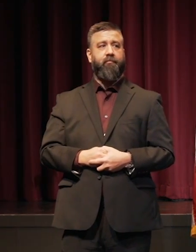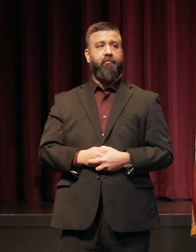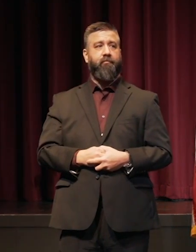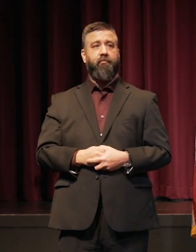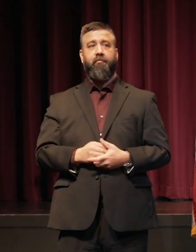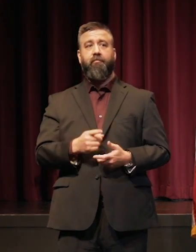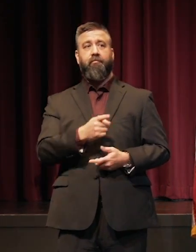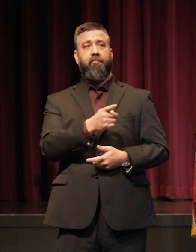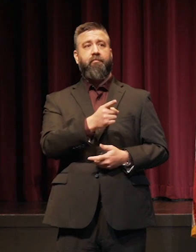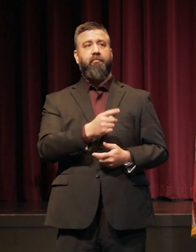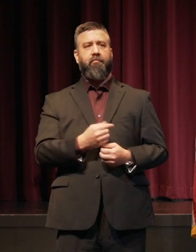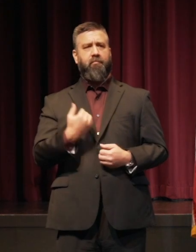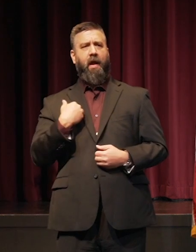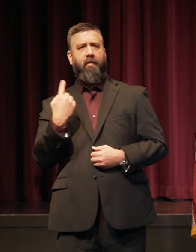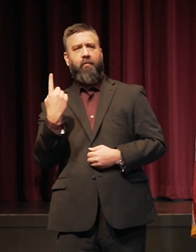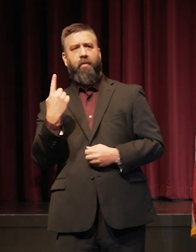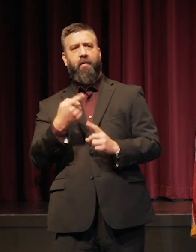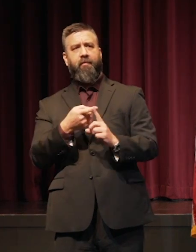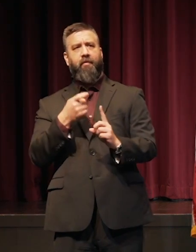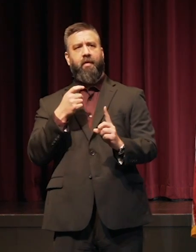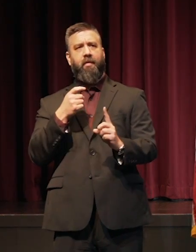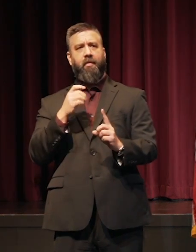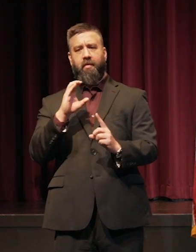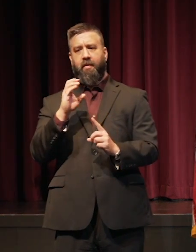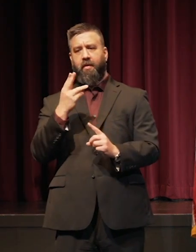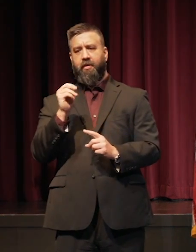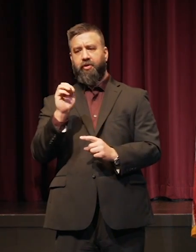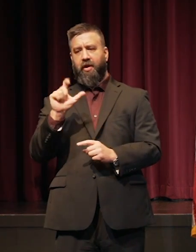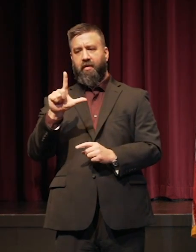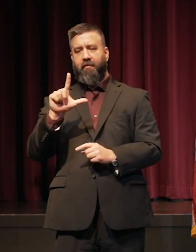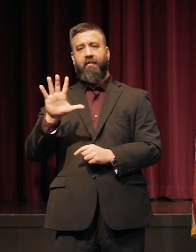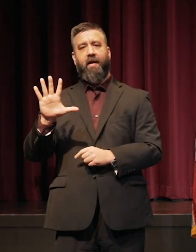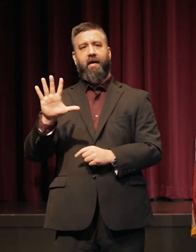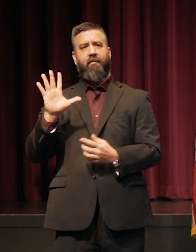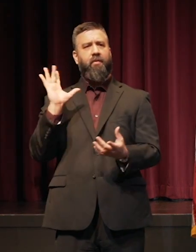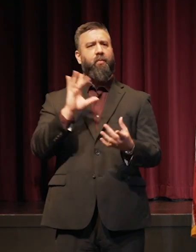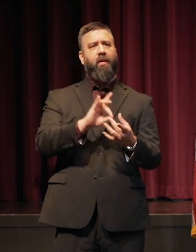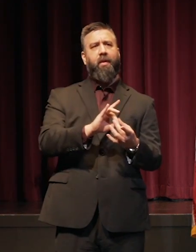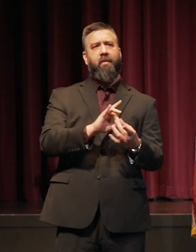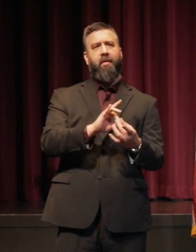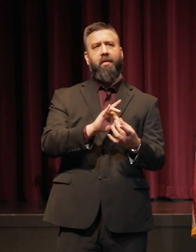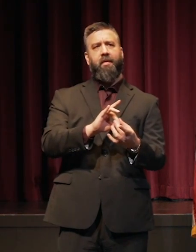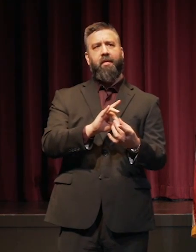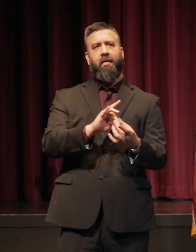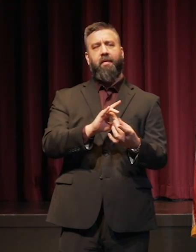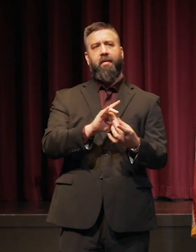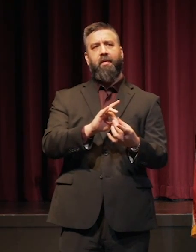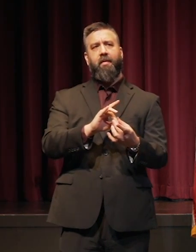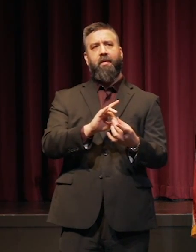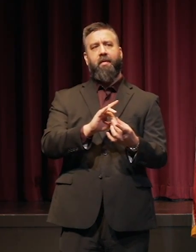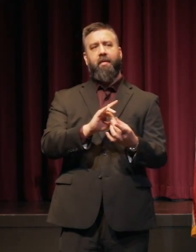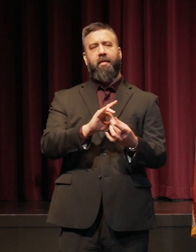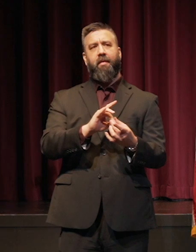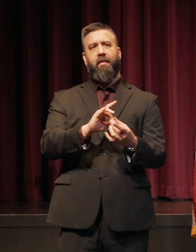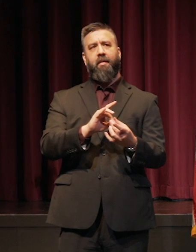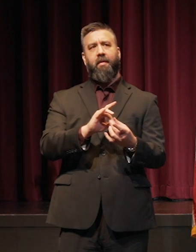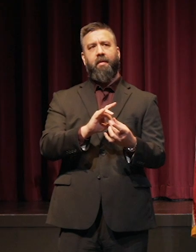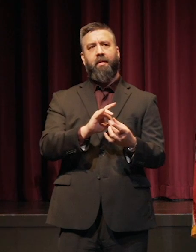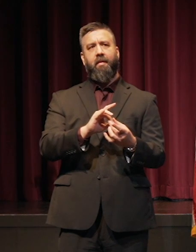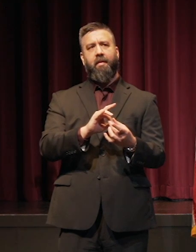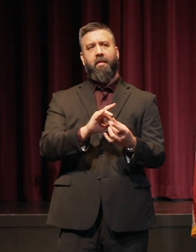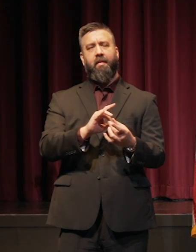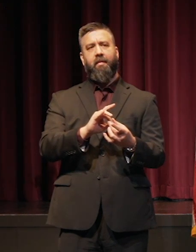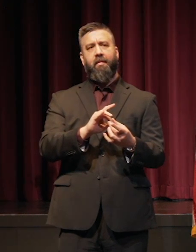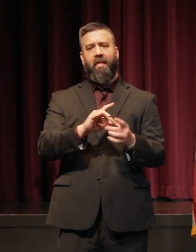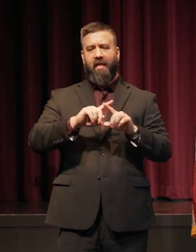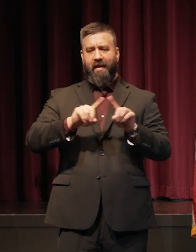Doug? Yeah, I just have one from Channel 5. It's about the hearing in Jefferson City yesterday